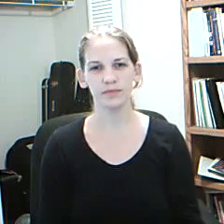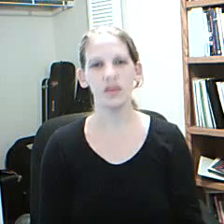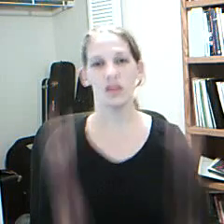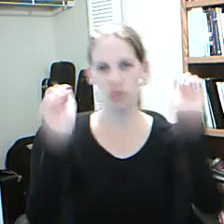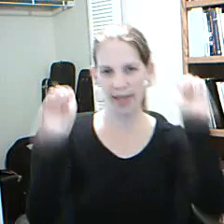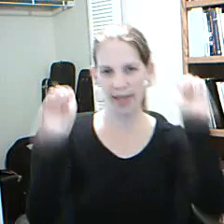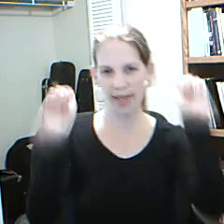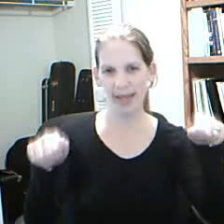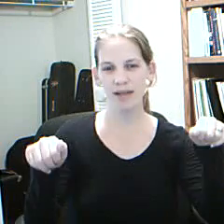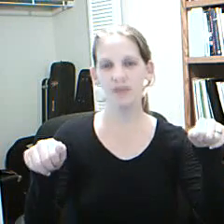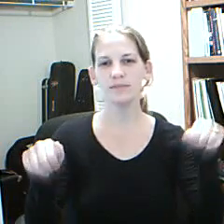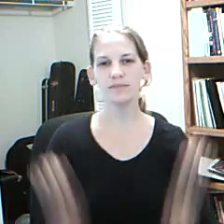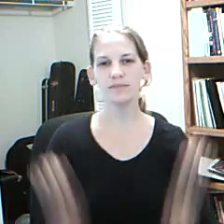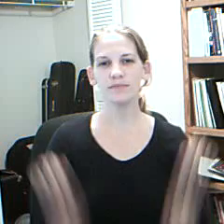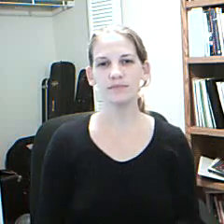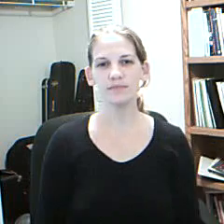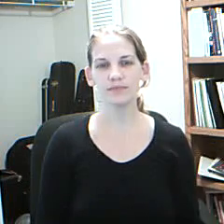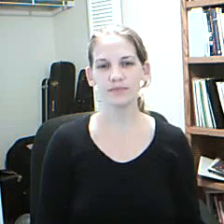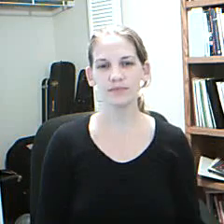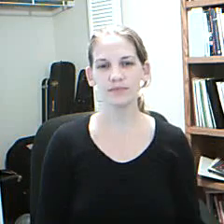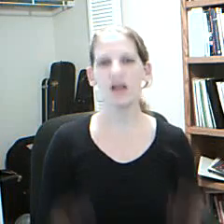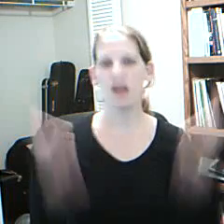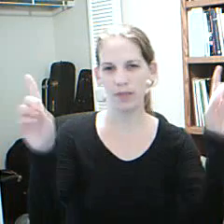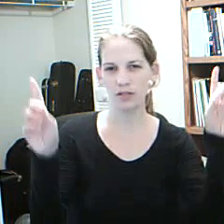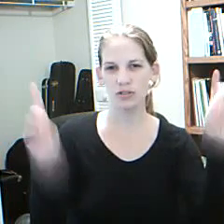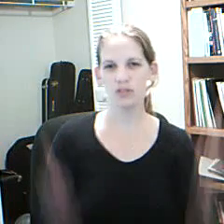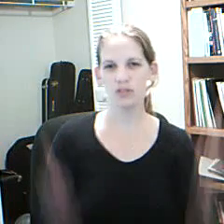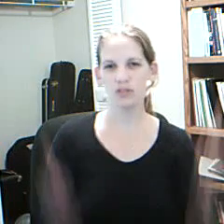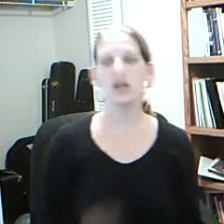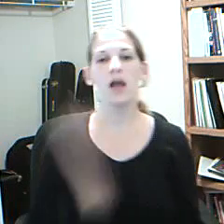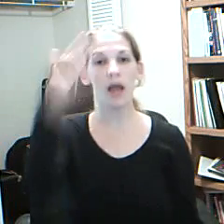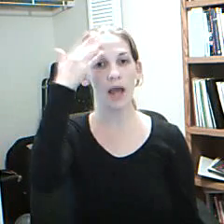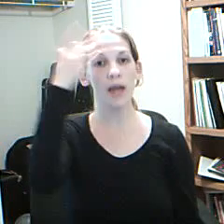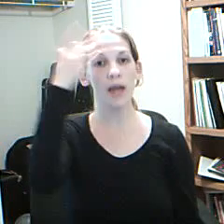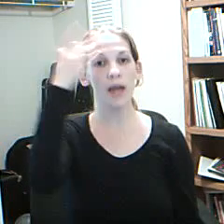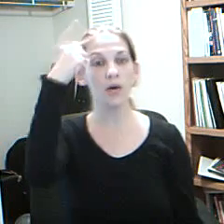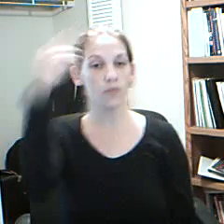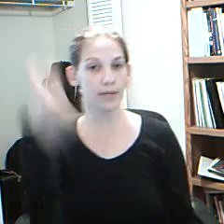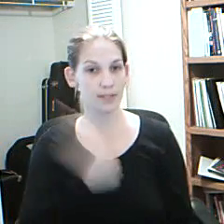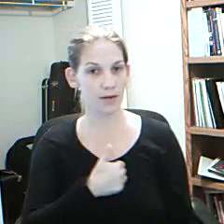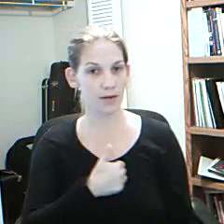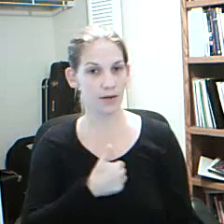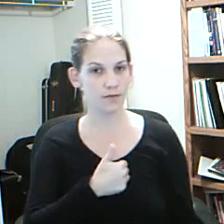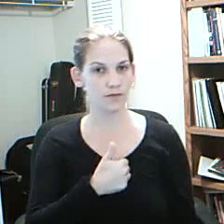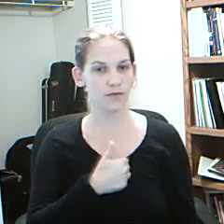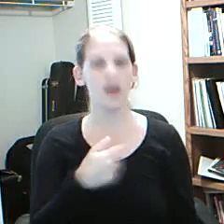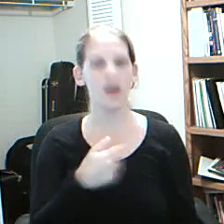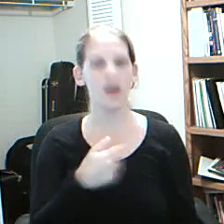feel good about yourself. I know for myself, I'm always preaching this message about goals and